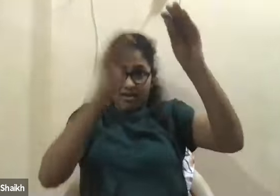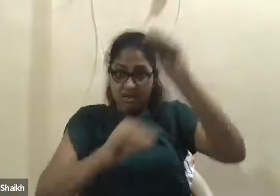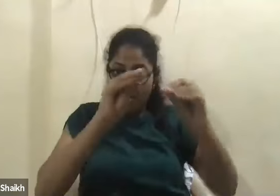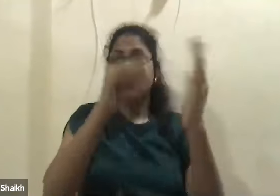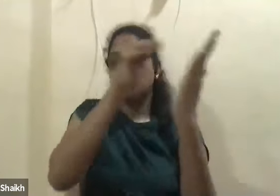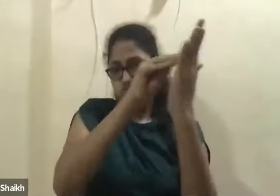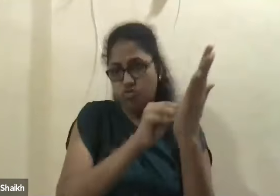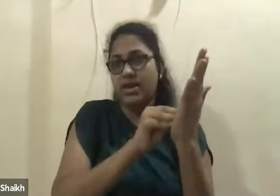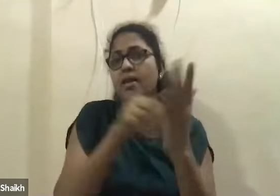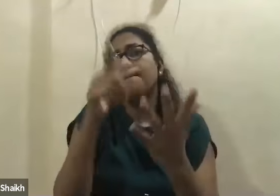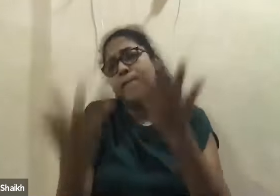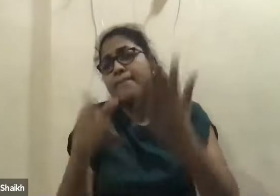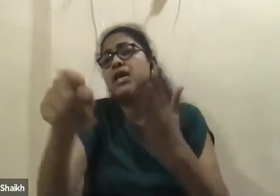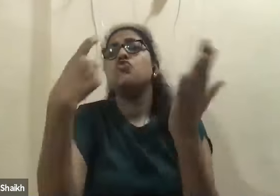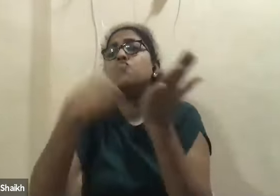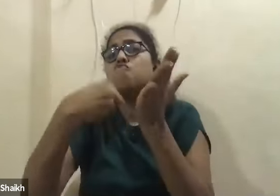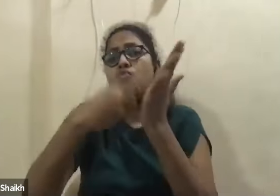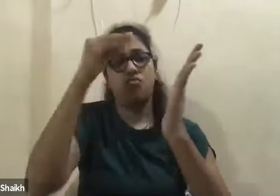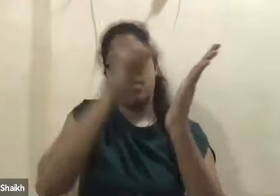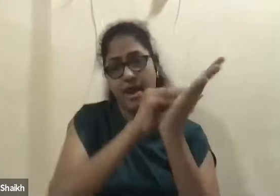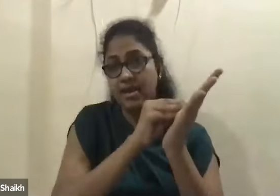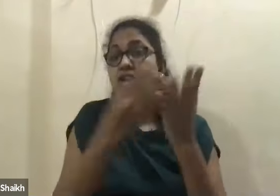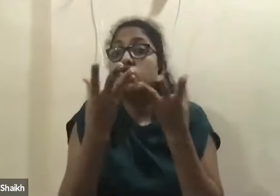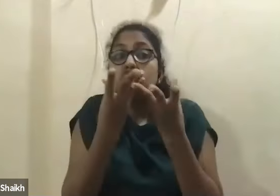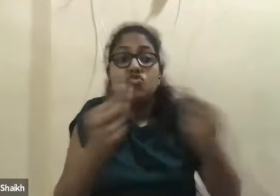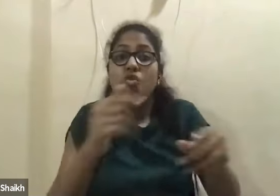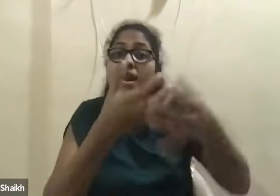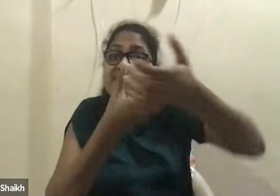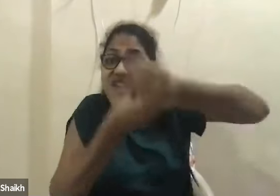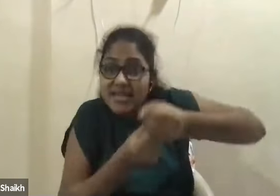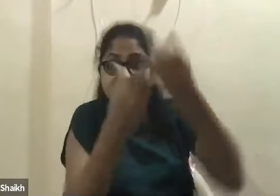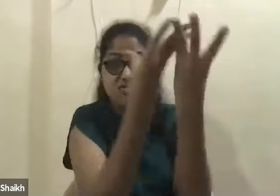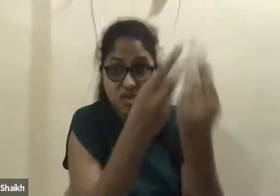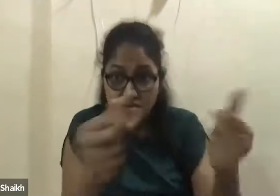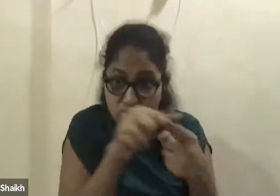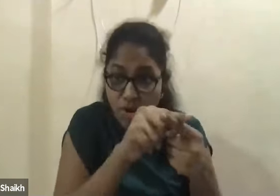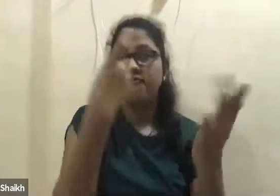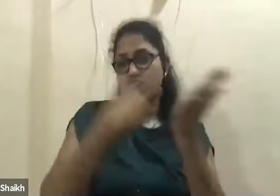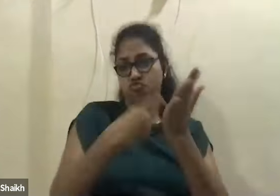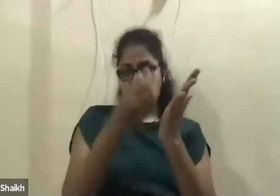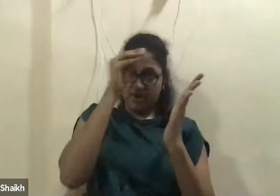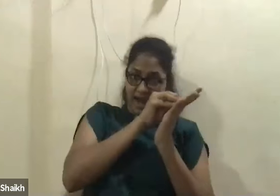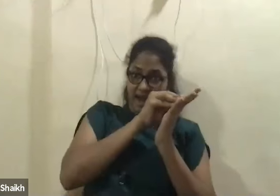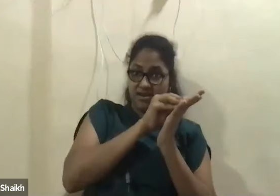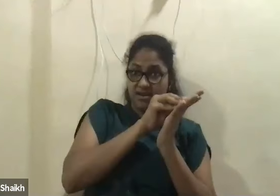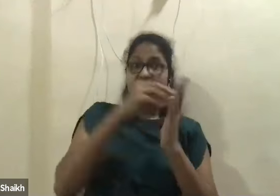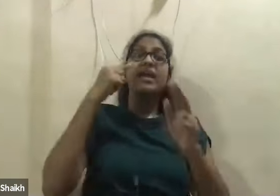have a specific clause for dissolution, or even if you do not have it, of course it dissolves on death of